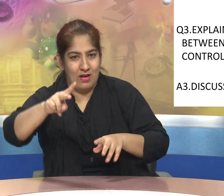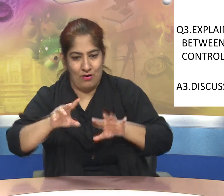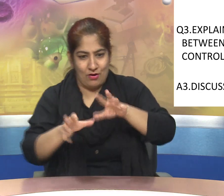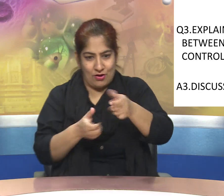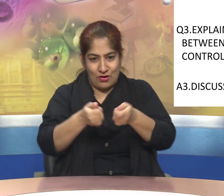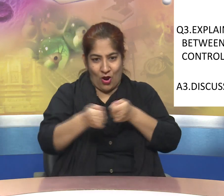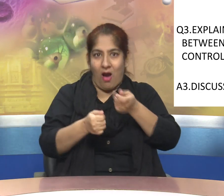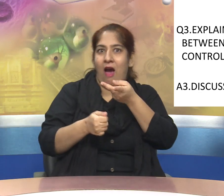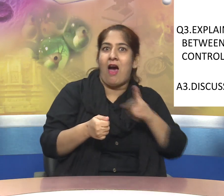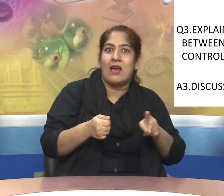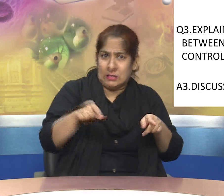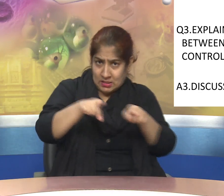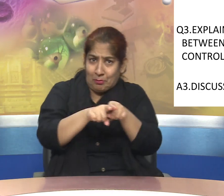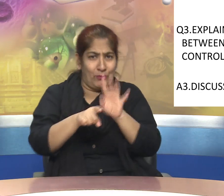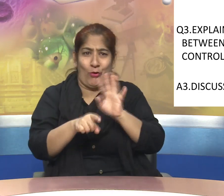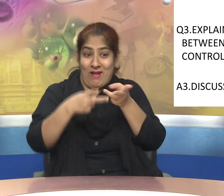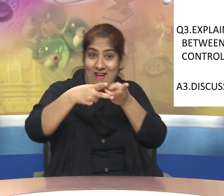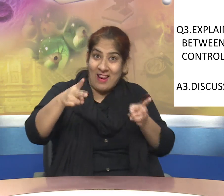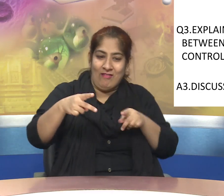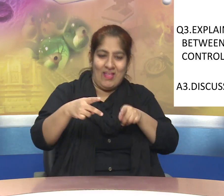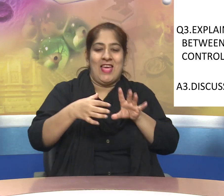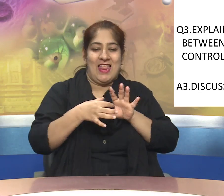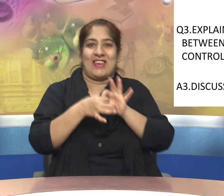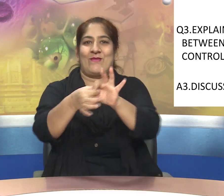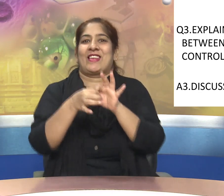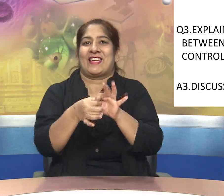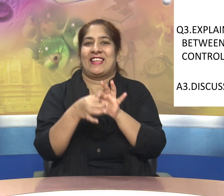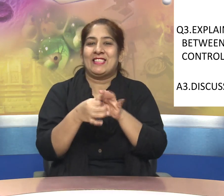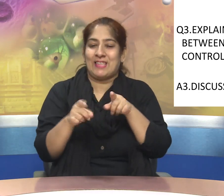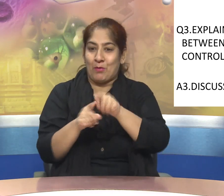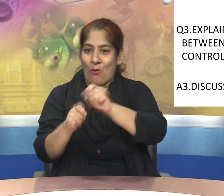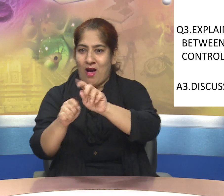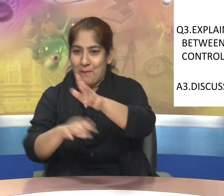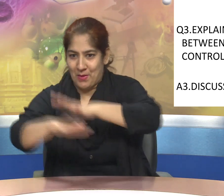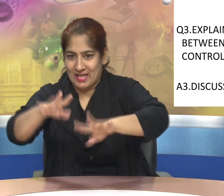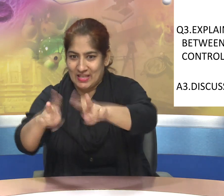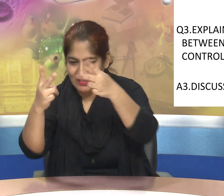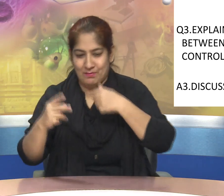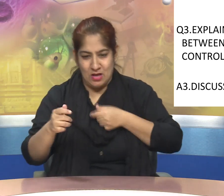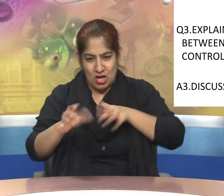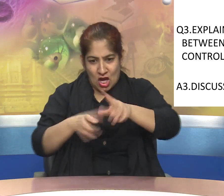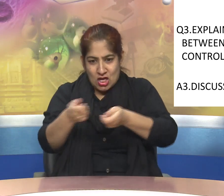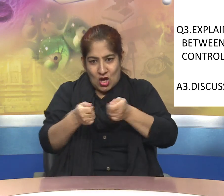We already know that planning is important, control is important, action is important, and all are different